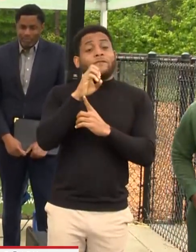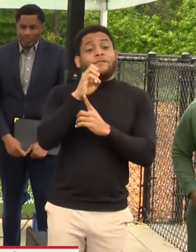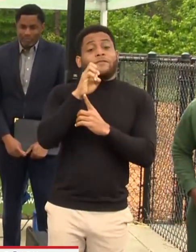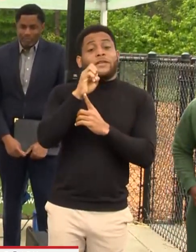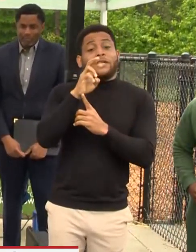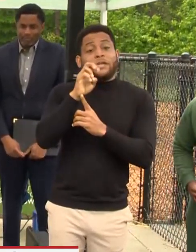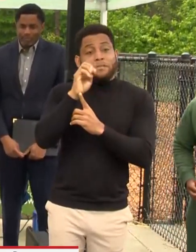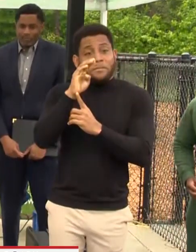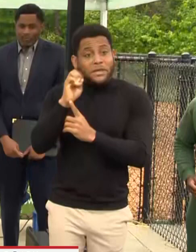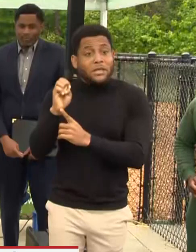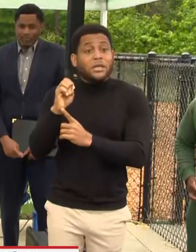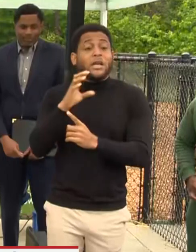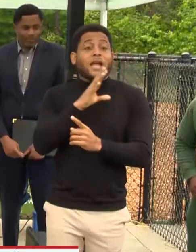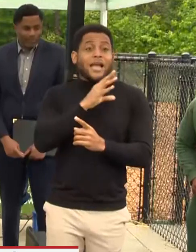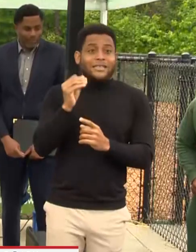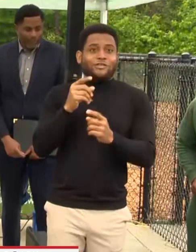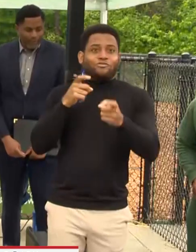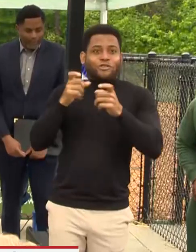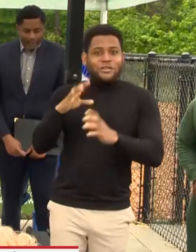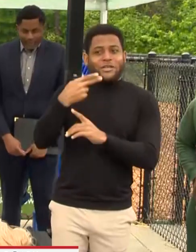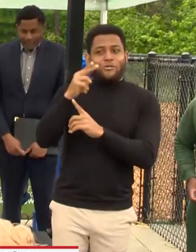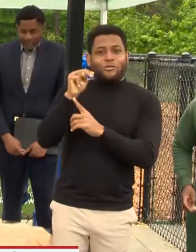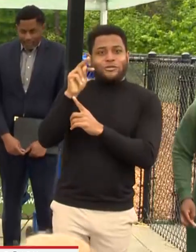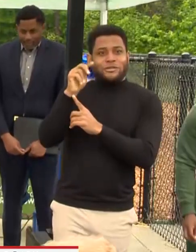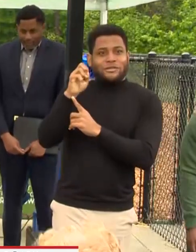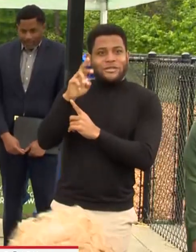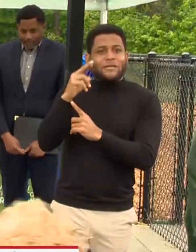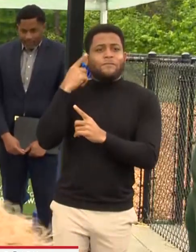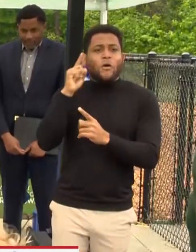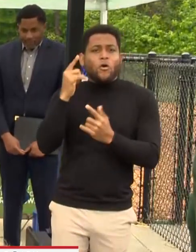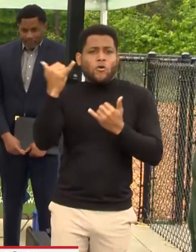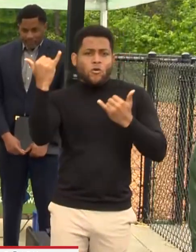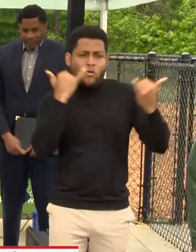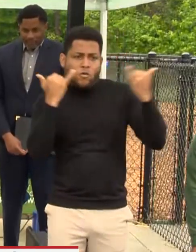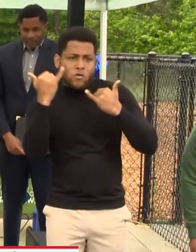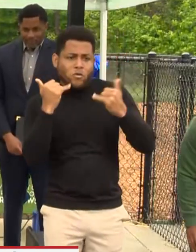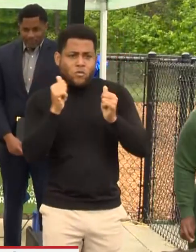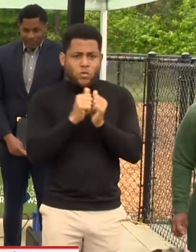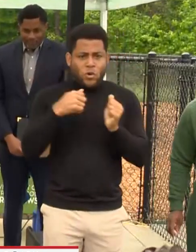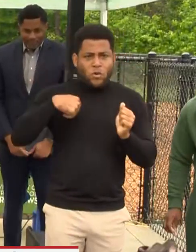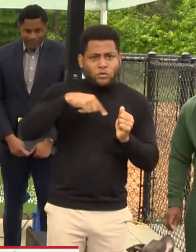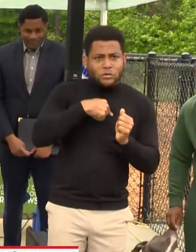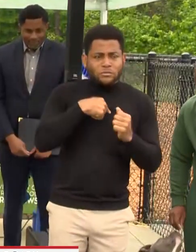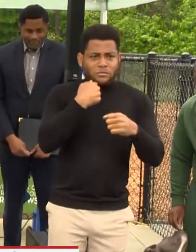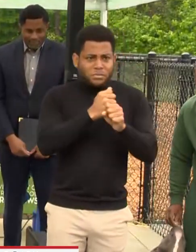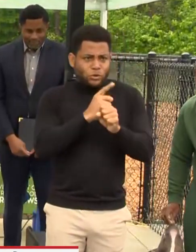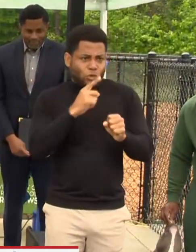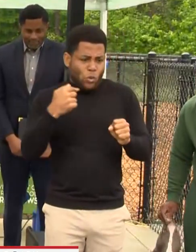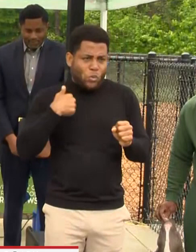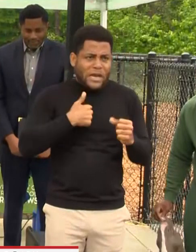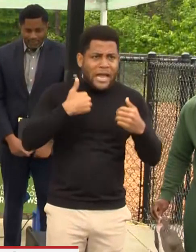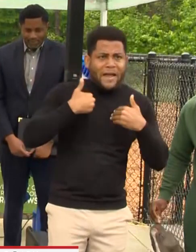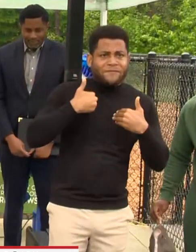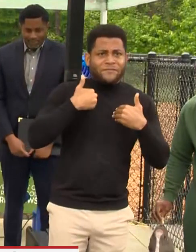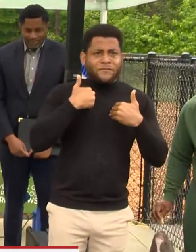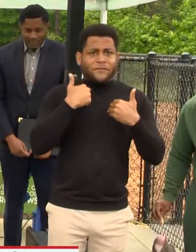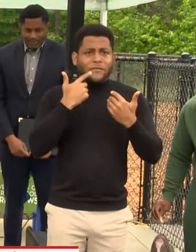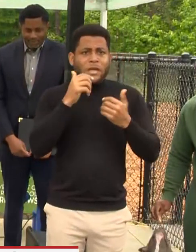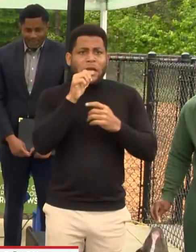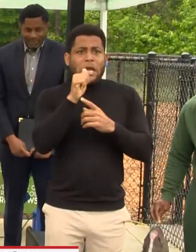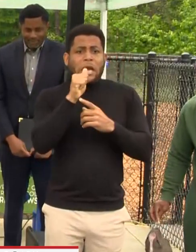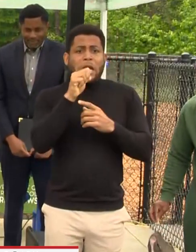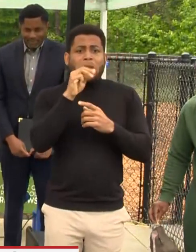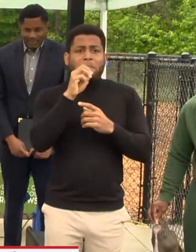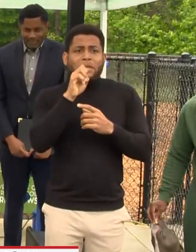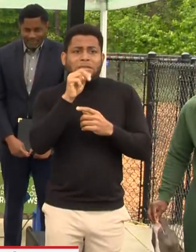that I asked about this project at the hearings, maintained steadfast to ensuring that amenities were equitable, and this is one of them. So